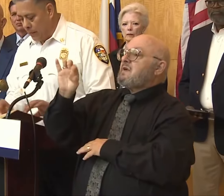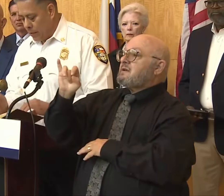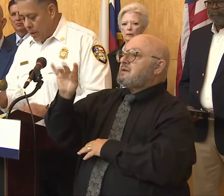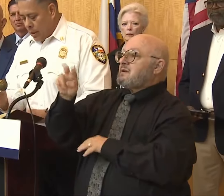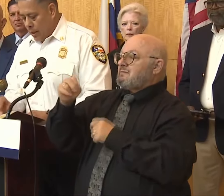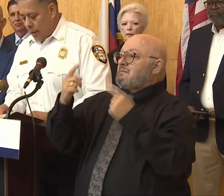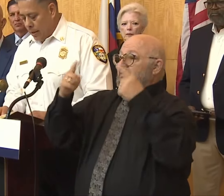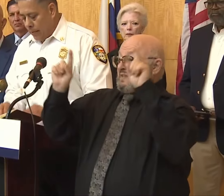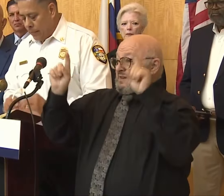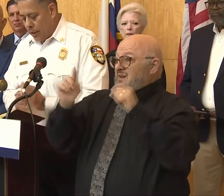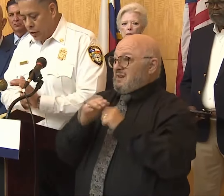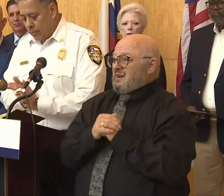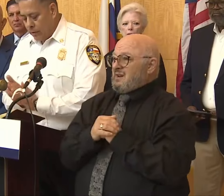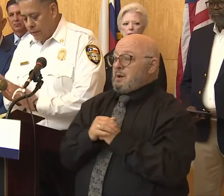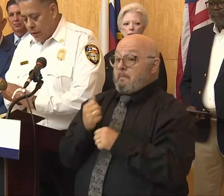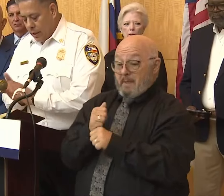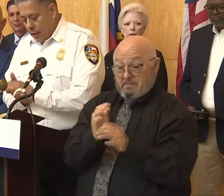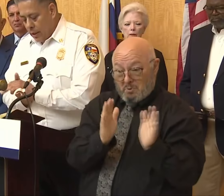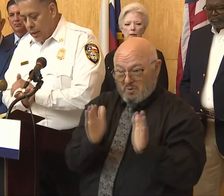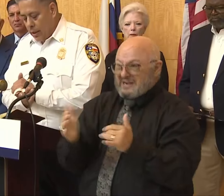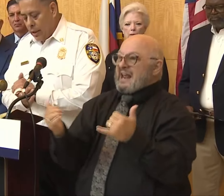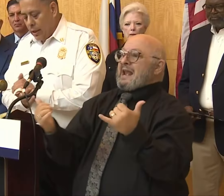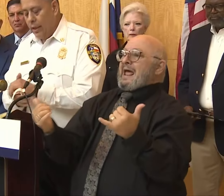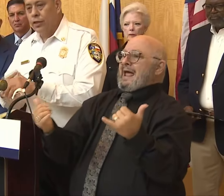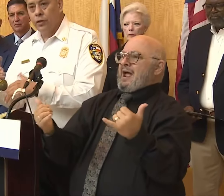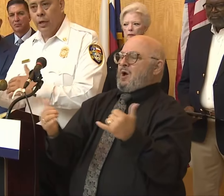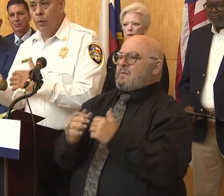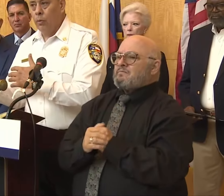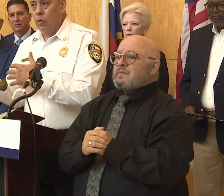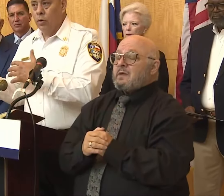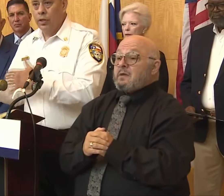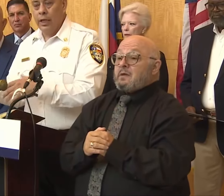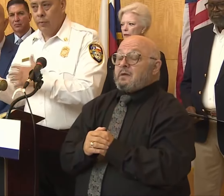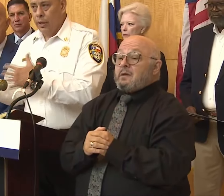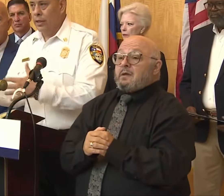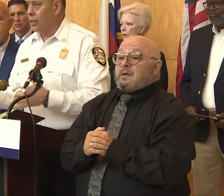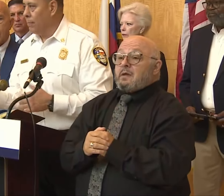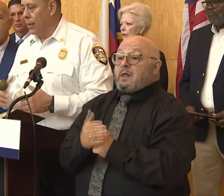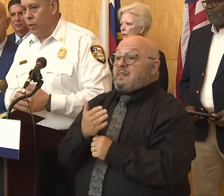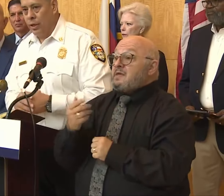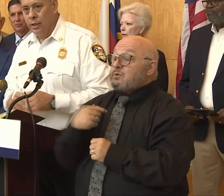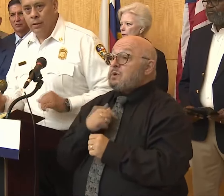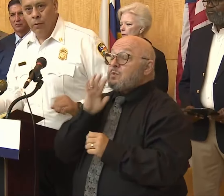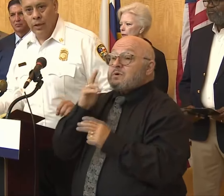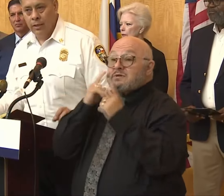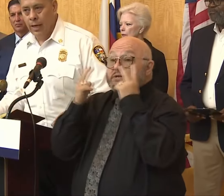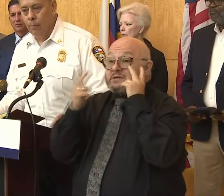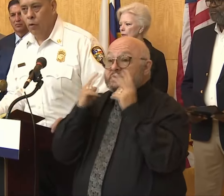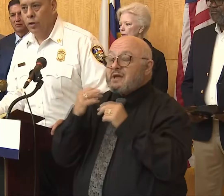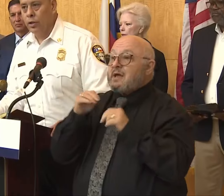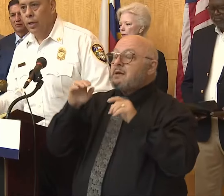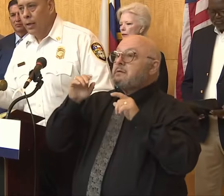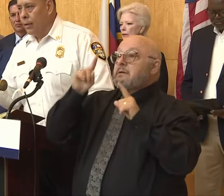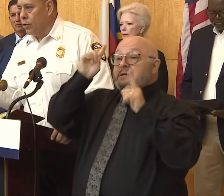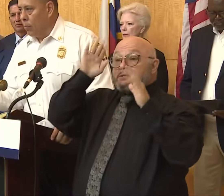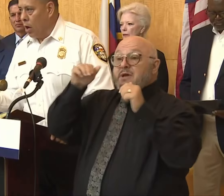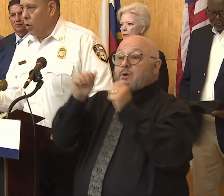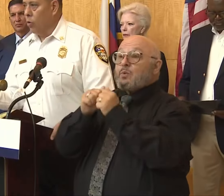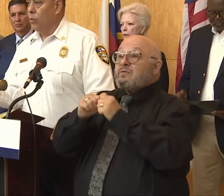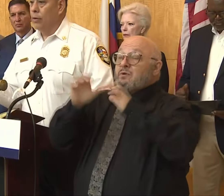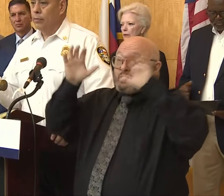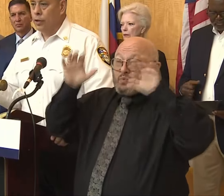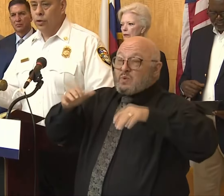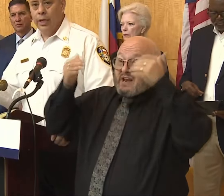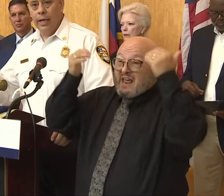now. In terms of the issues that we will see and we anticipate with these downpours